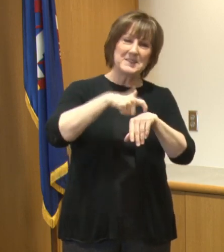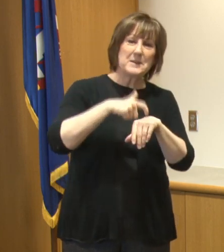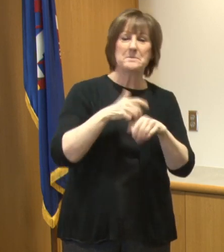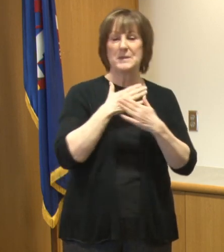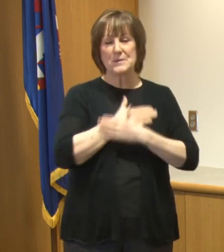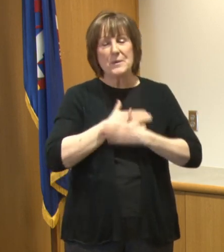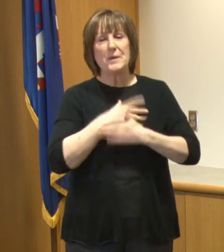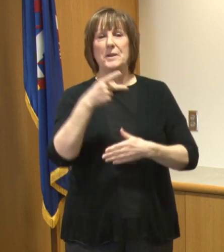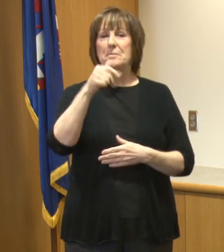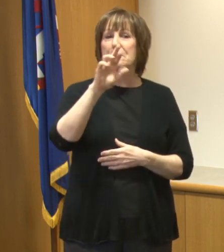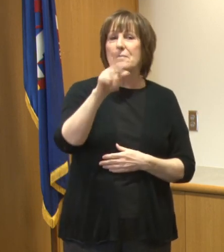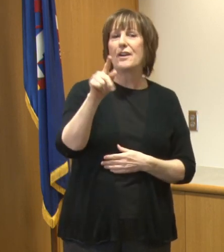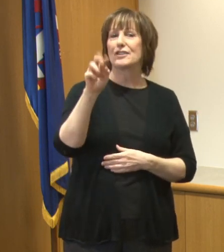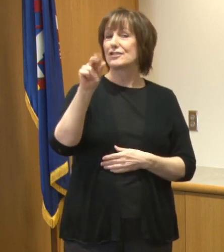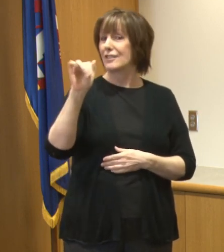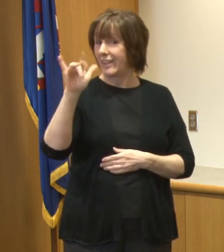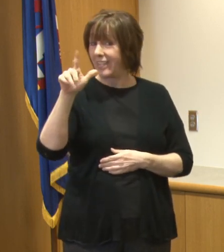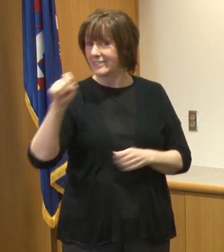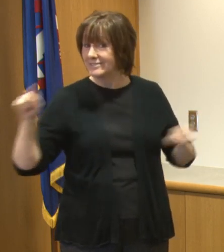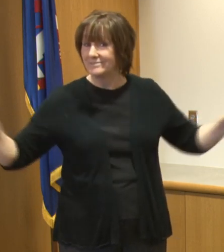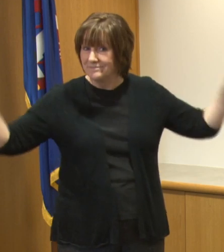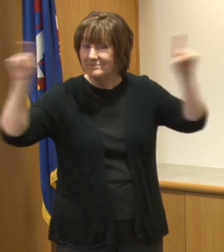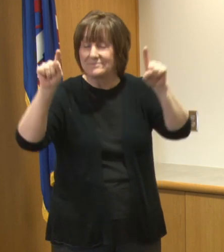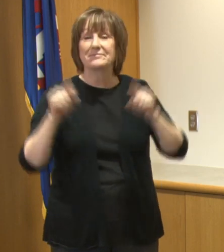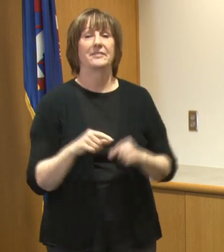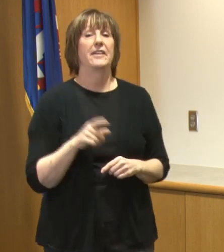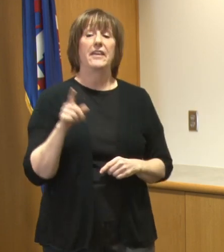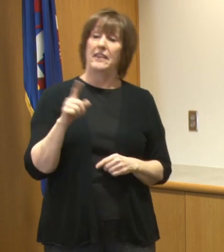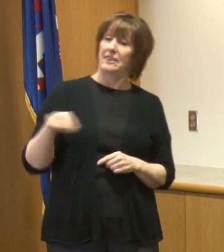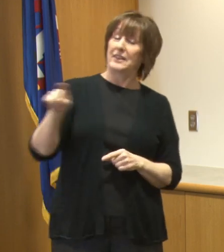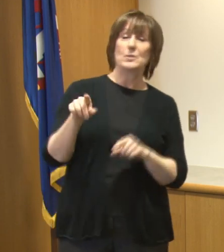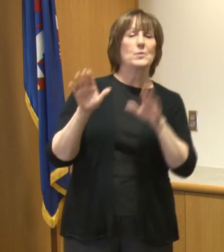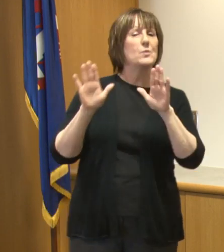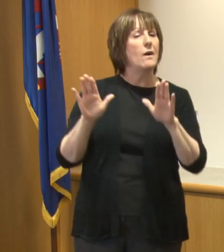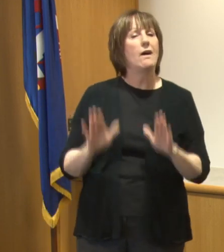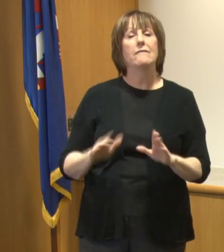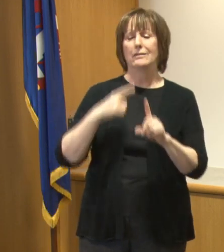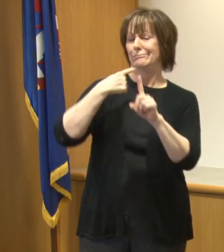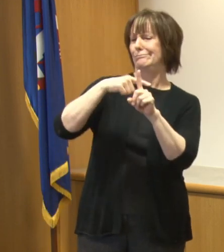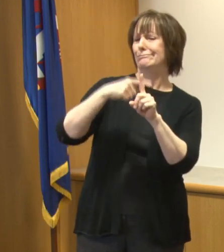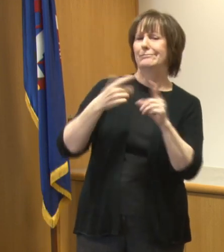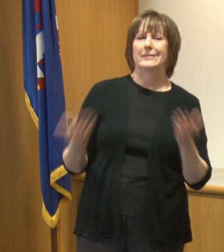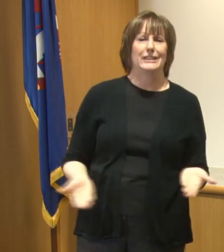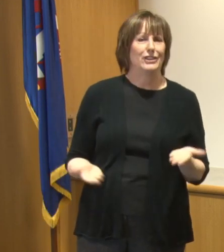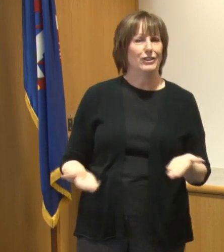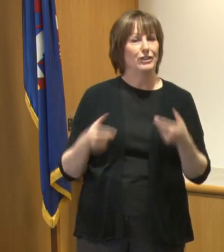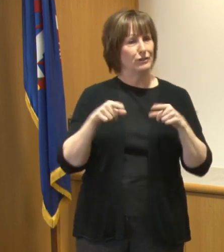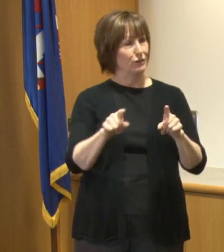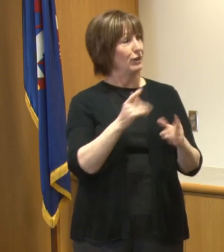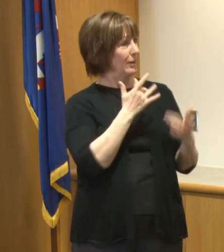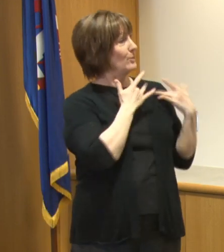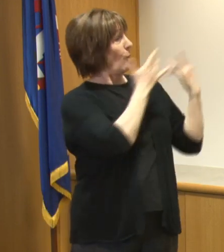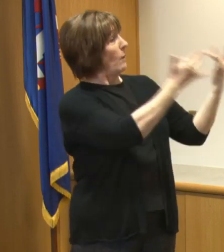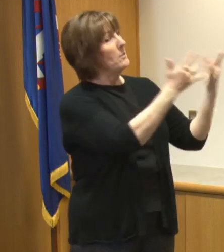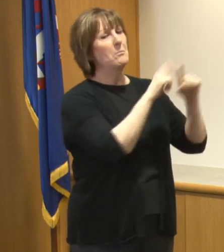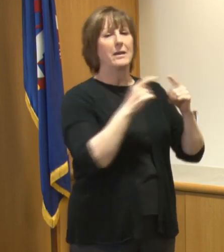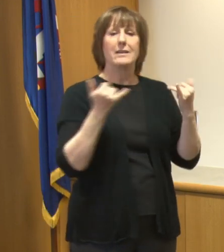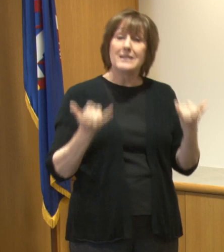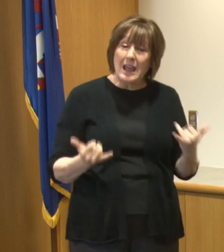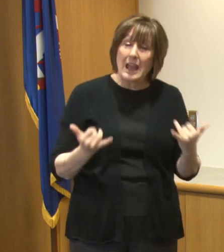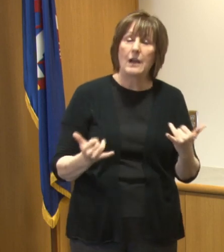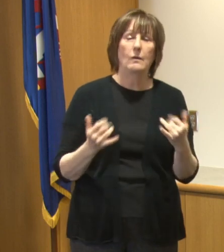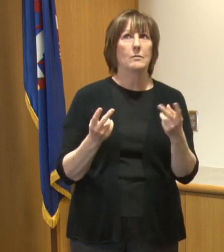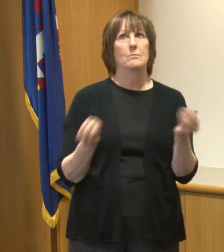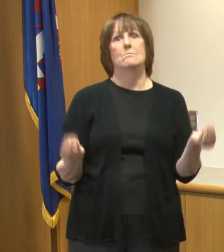enjoy our parks and trails. These parks and trails are a wonderful asset for our community during normal times, but they're so